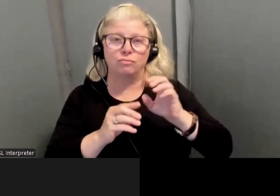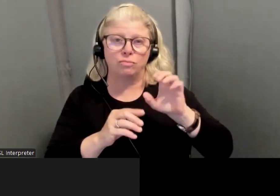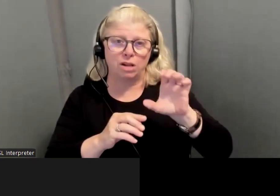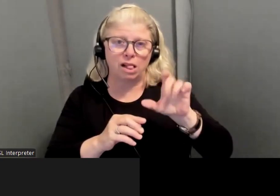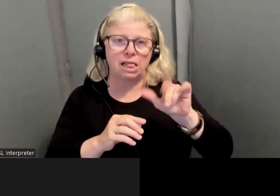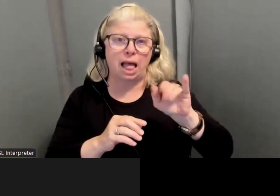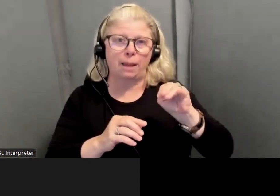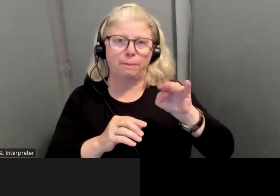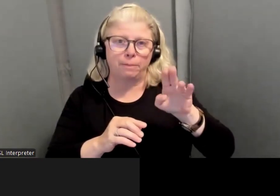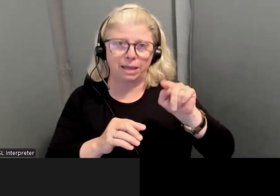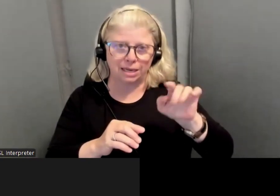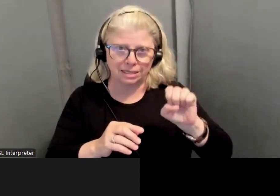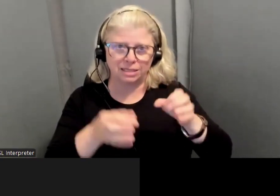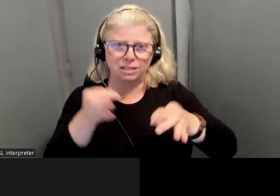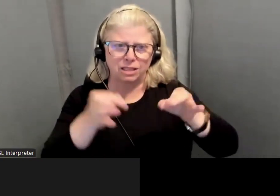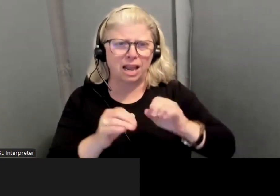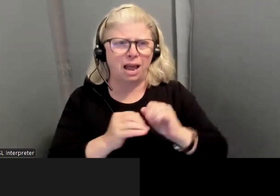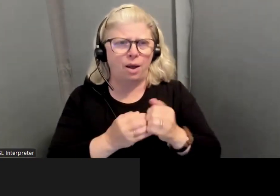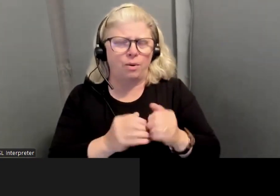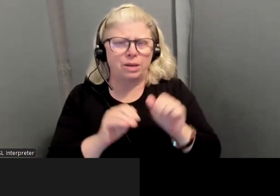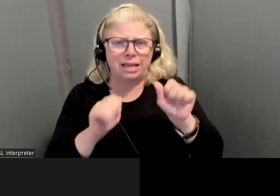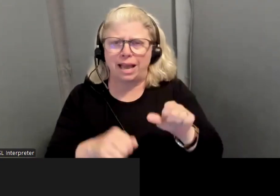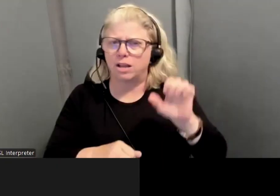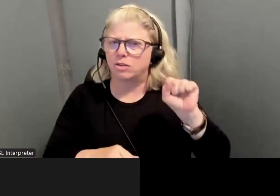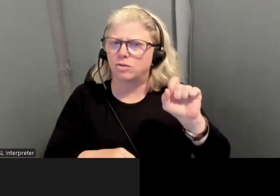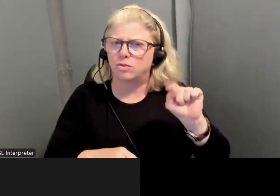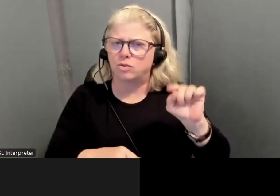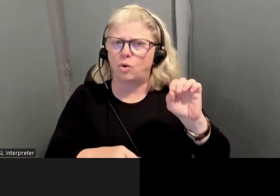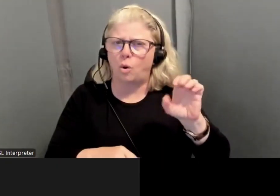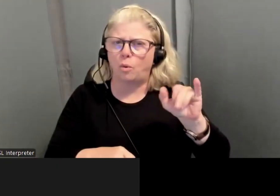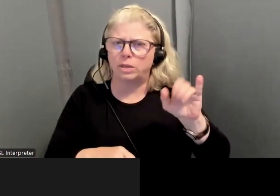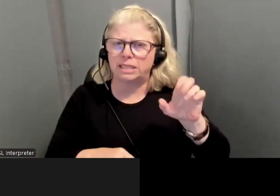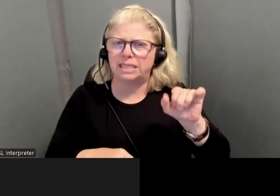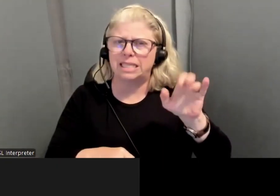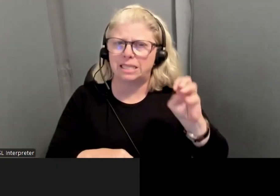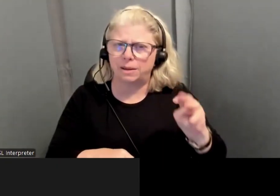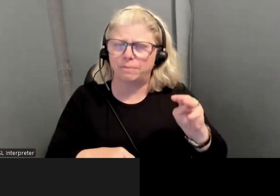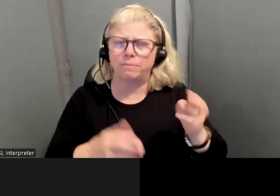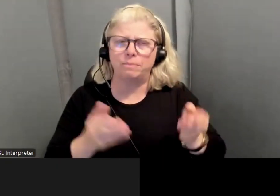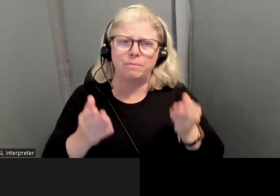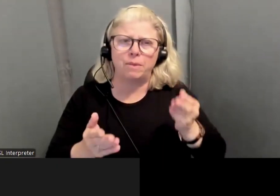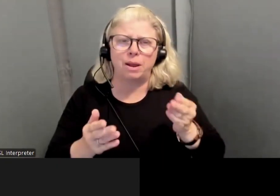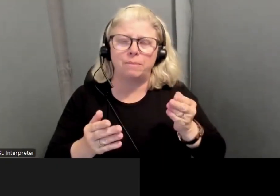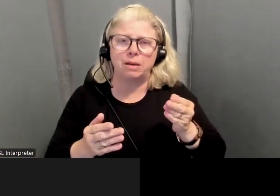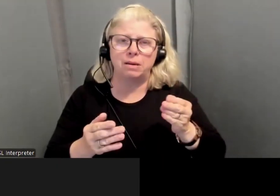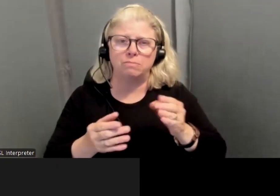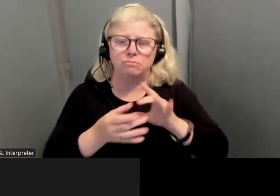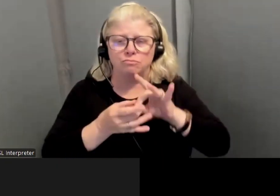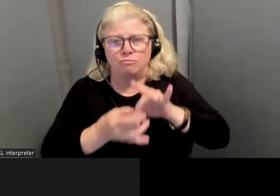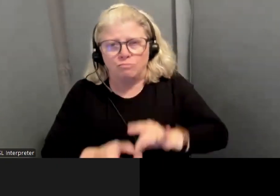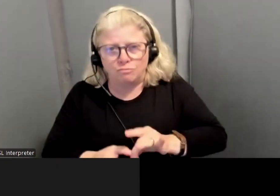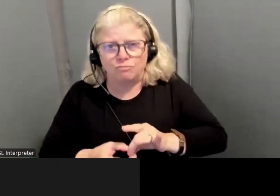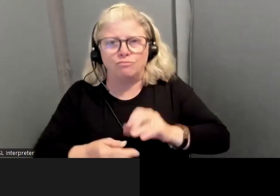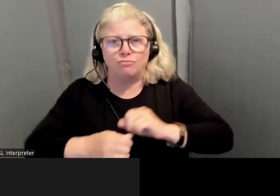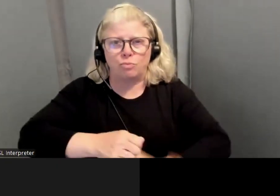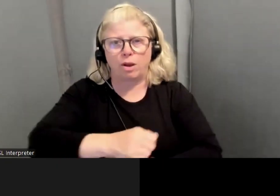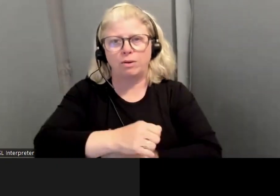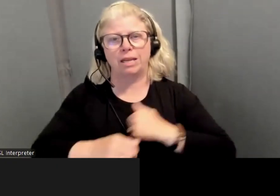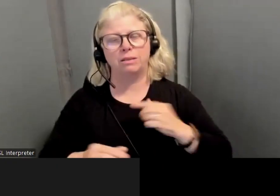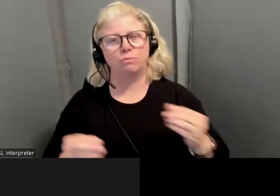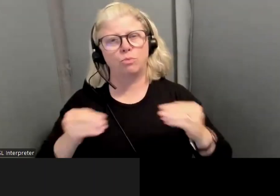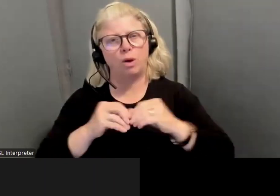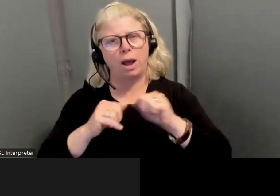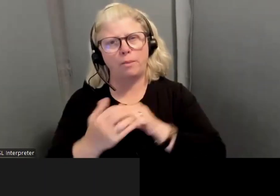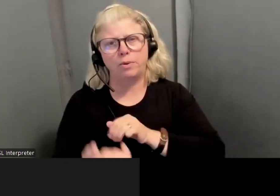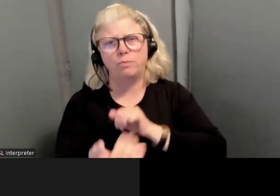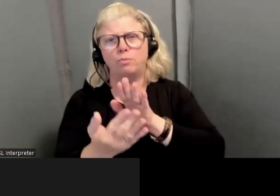So how can Stoicism help to maybe ground us even more in terms of how we approach